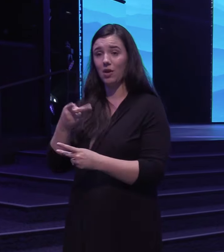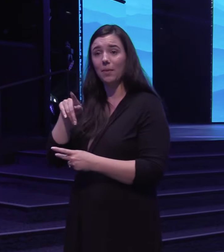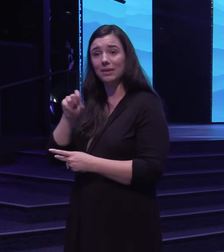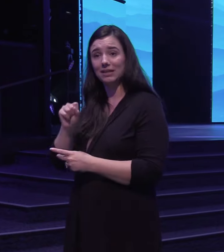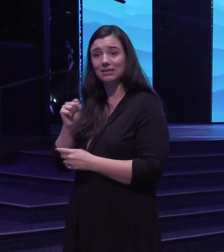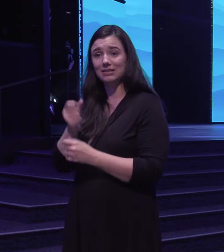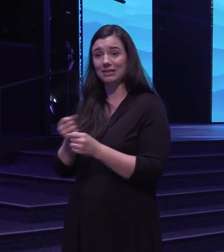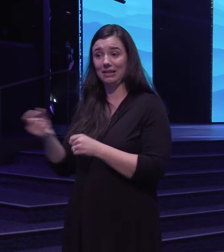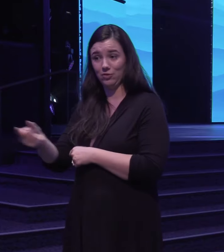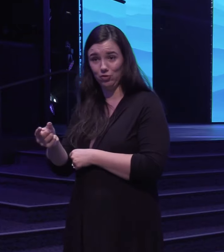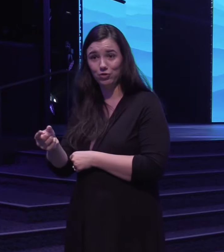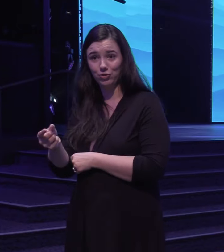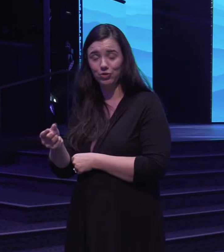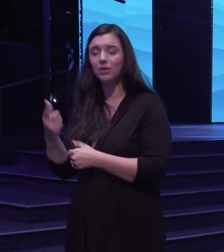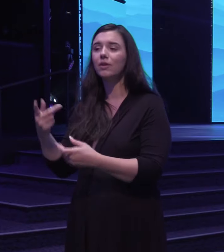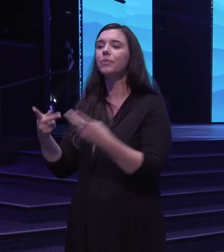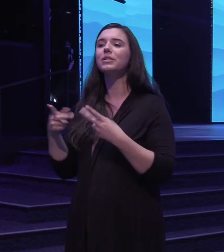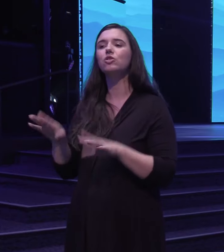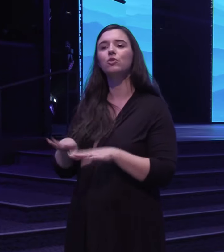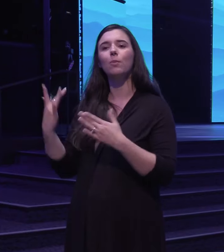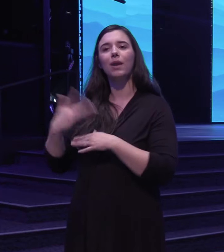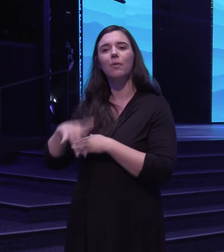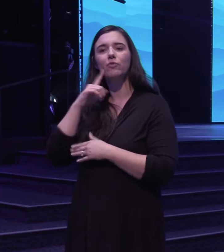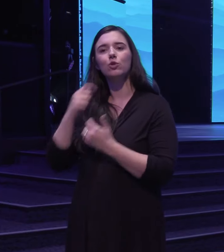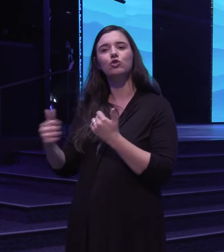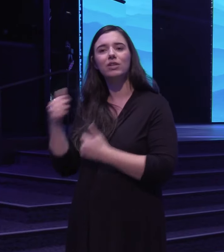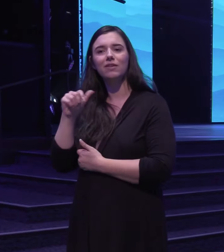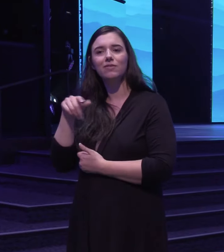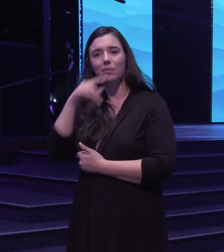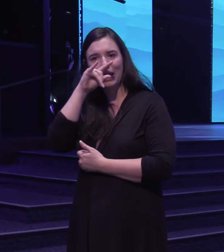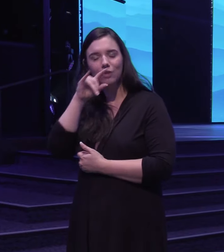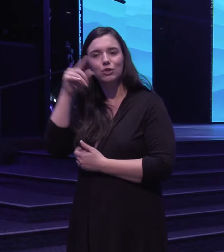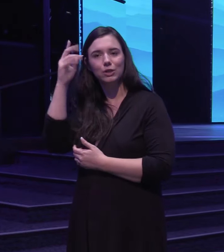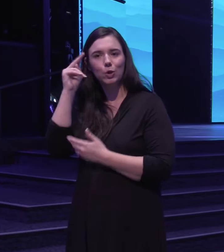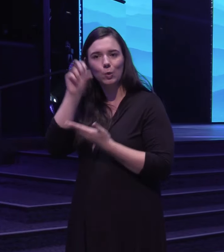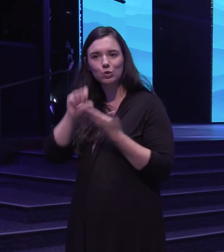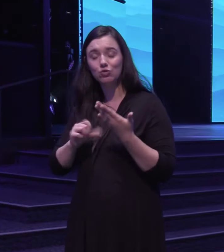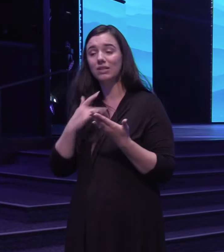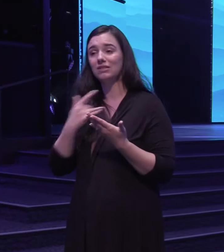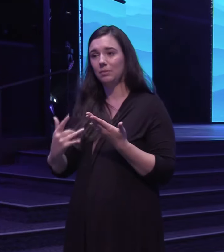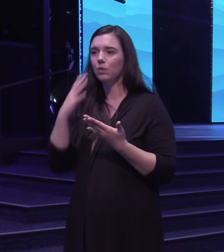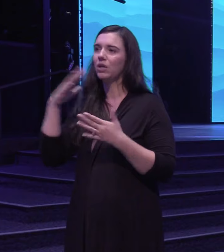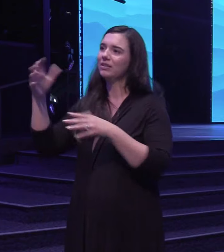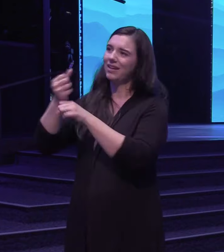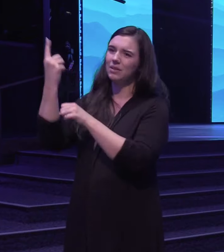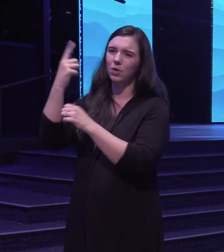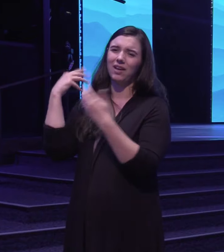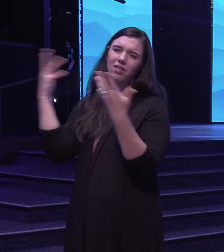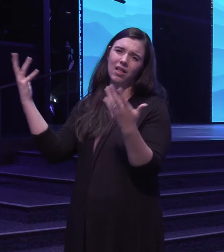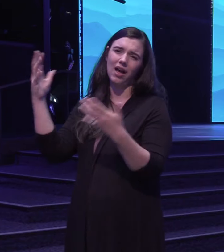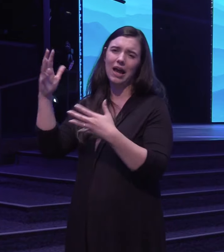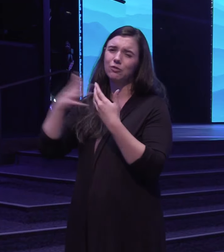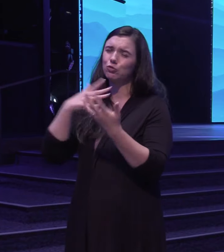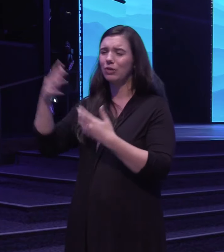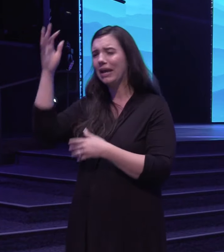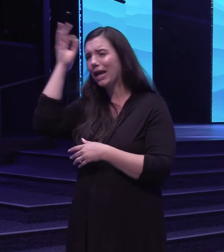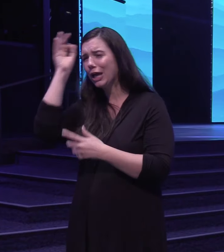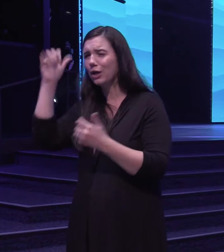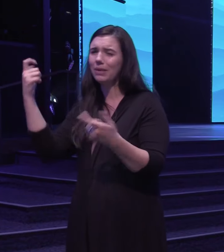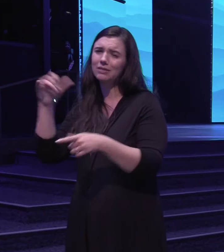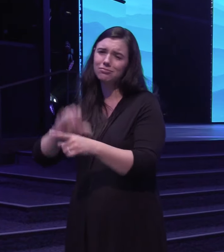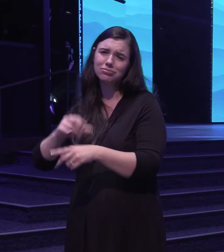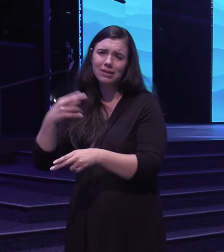a year later, the position opened up for chief of pediatric neurosurgery. Normally, they'd go out and get somebody with a lot of gray hair and a big